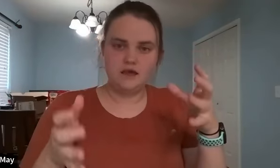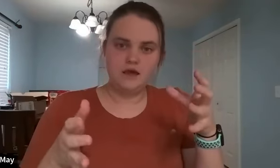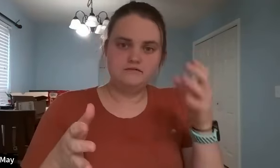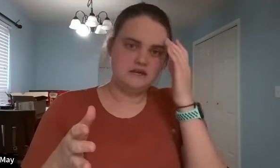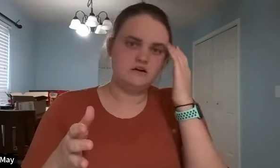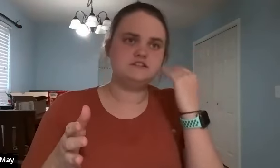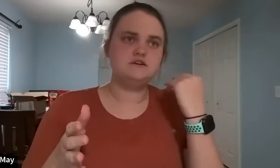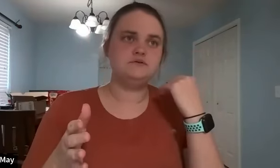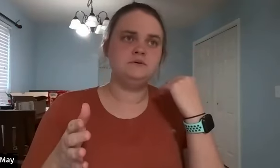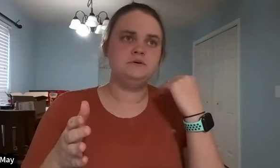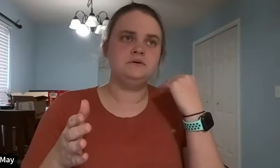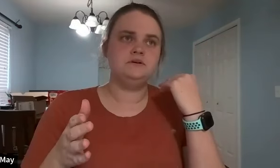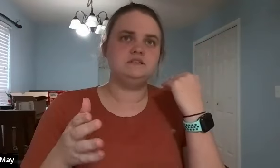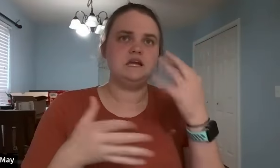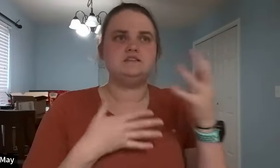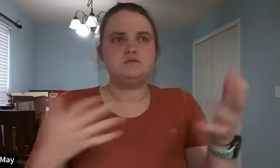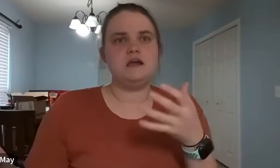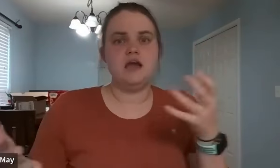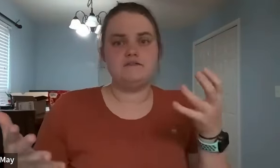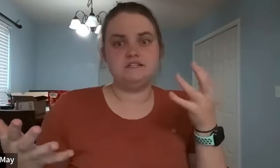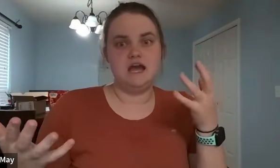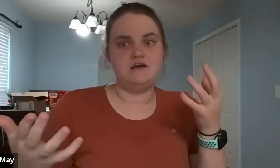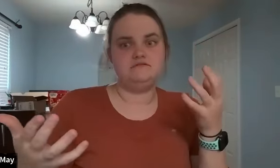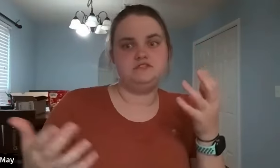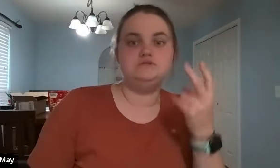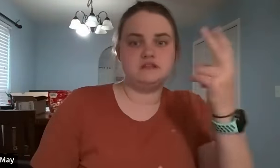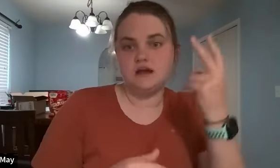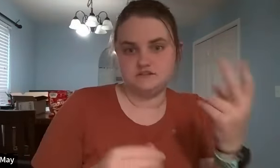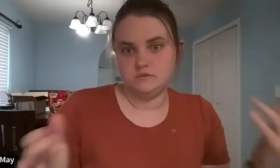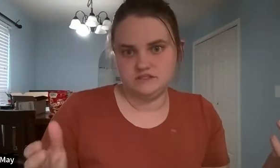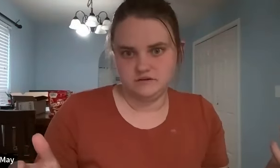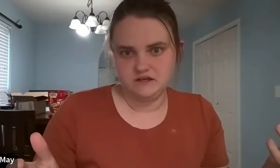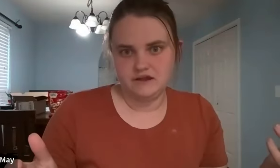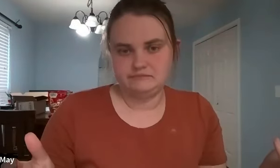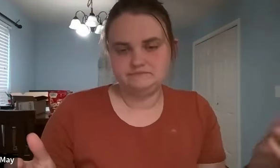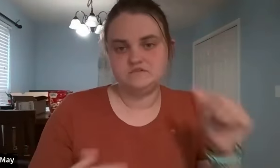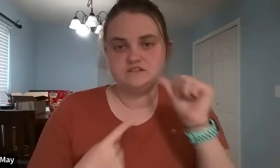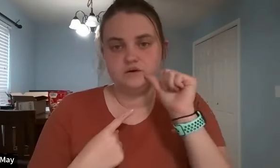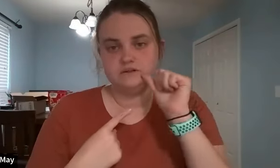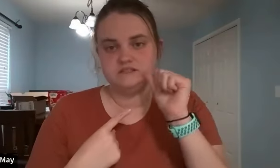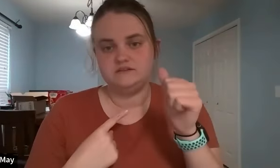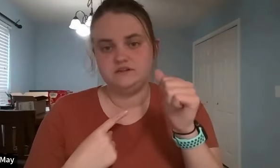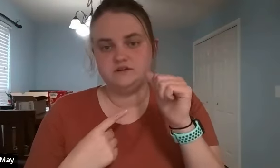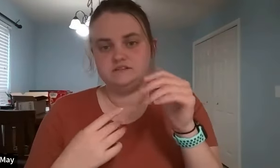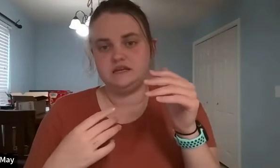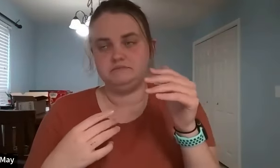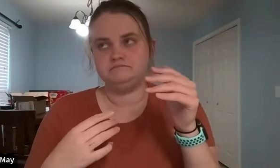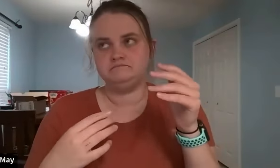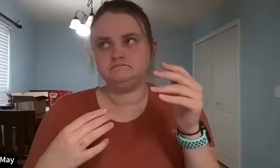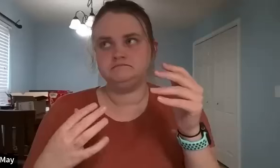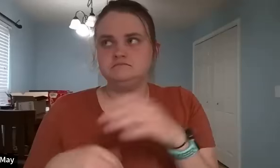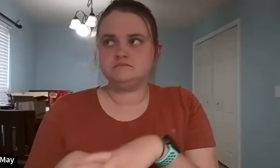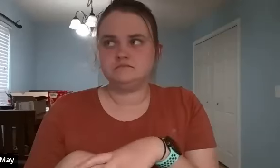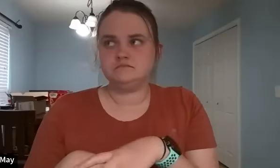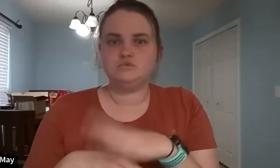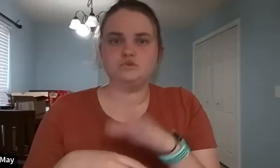have. And it also takes away having to have 2 signs almost every time. So instead of, saying, well, you'll